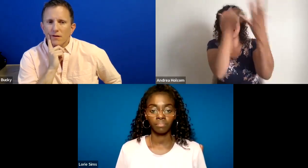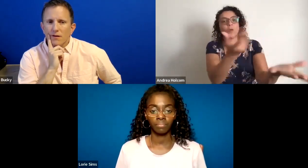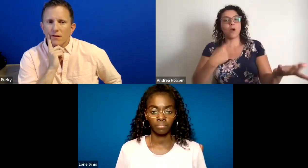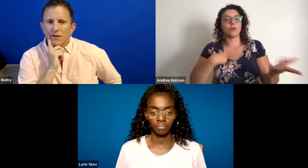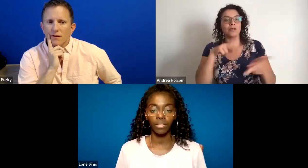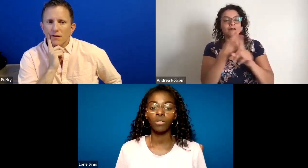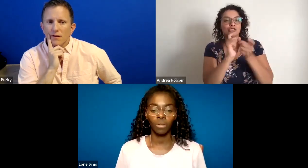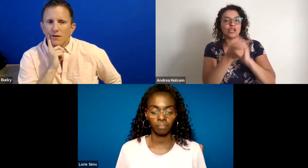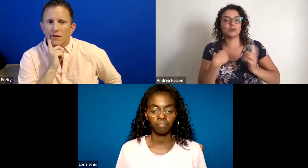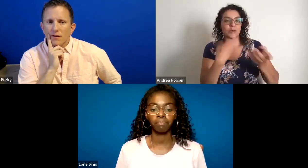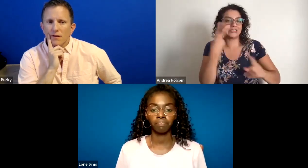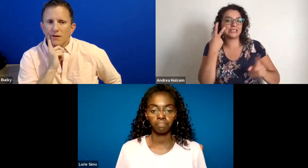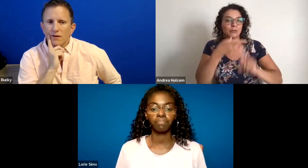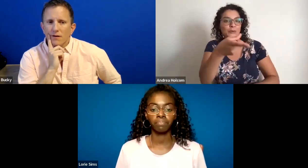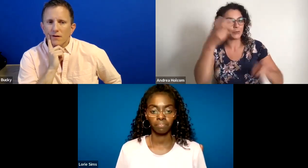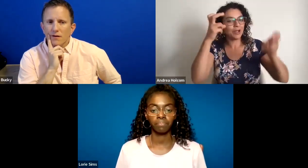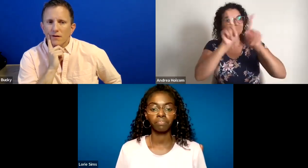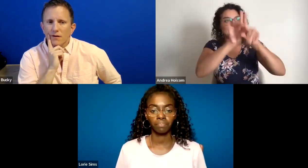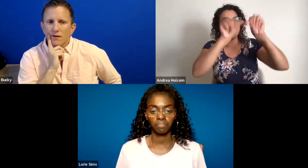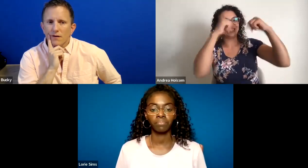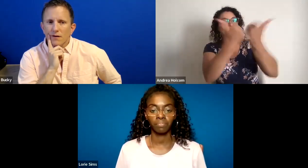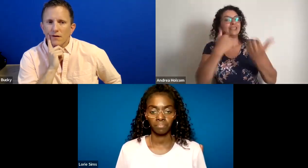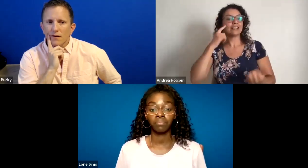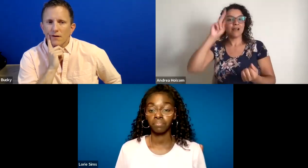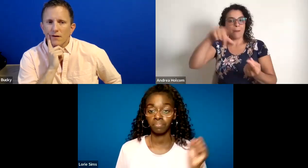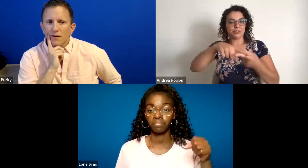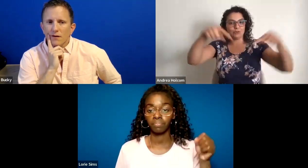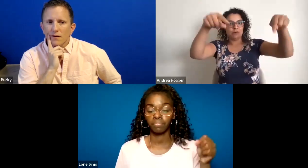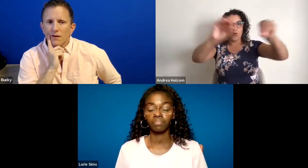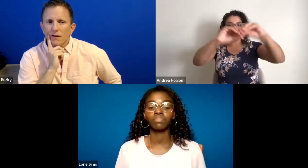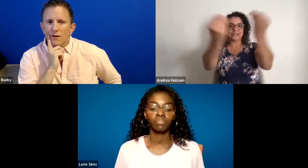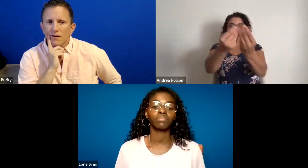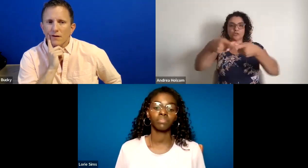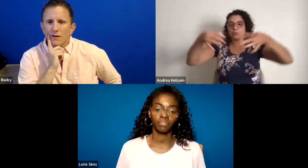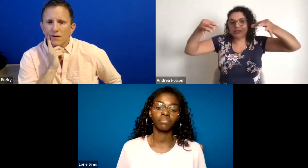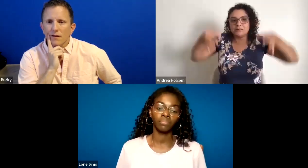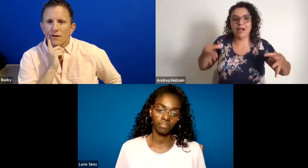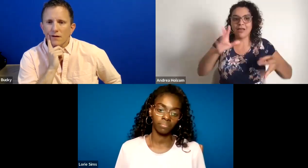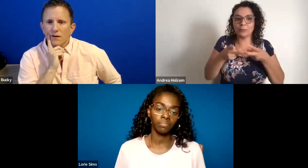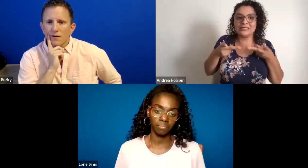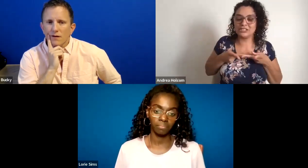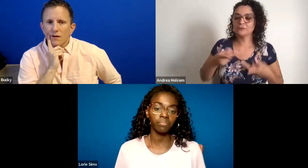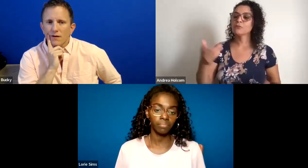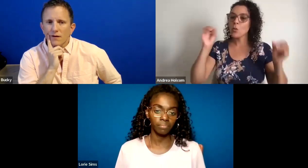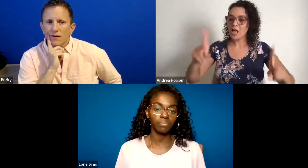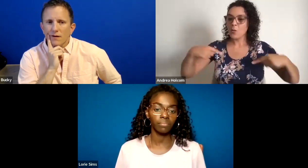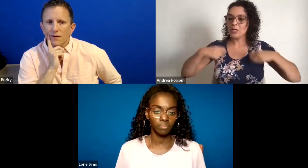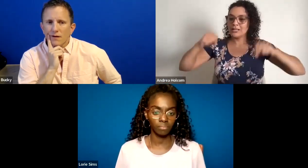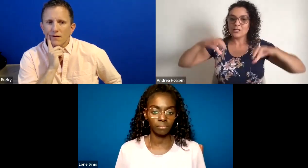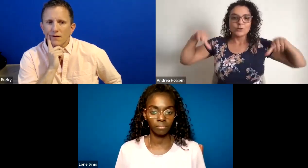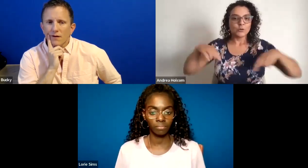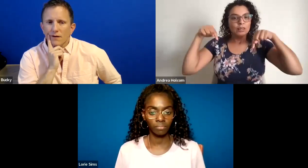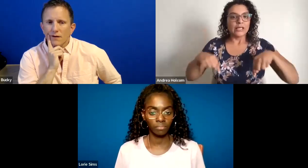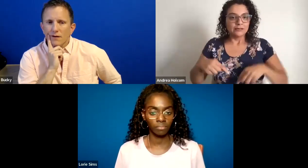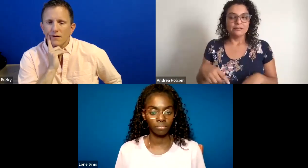Black community, Asian community, or Hispanic community. We want to see a change, you know, and it's up to the it's up to